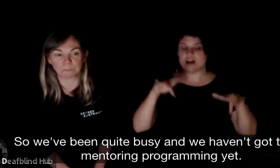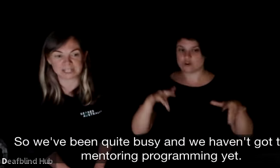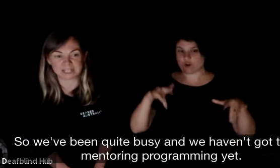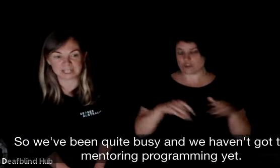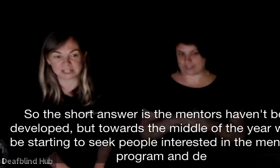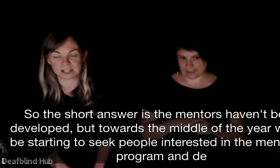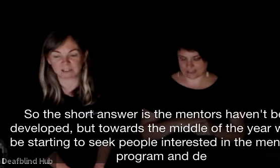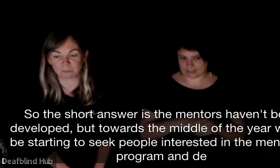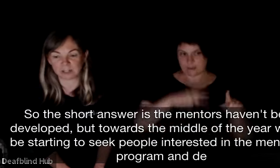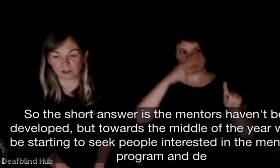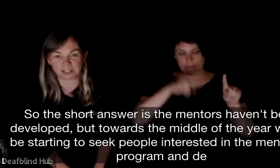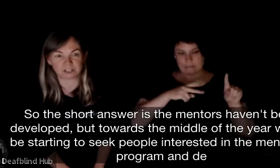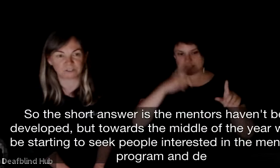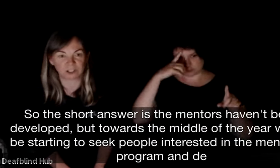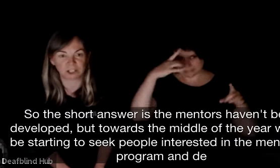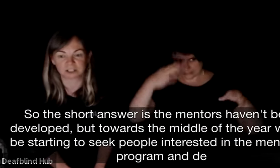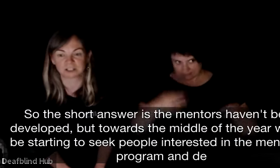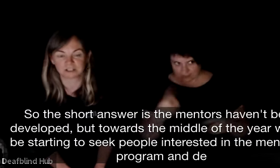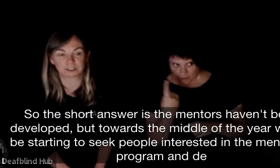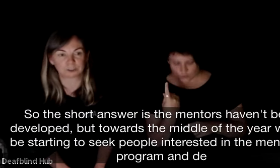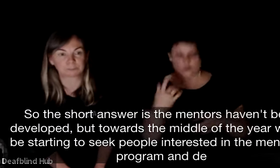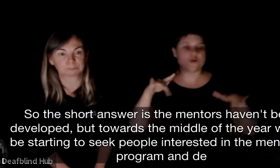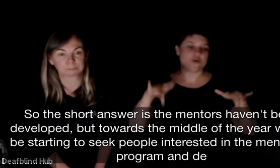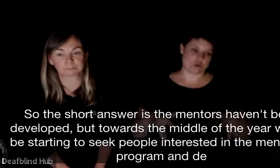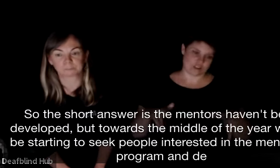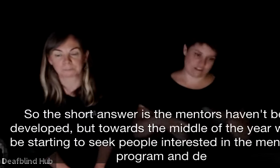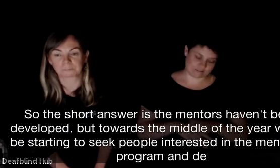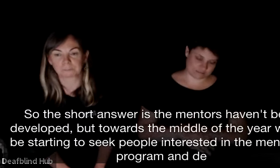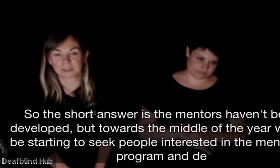or mentees have been identified yet.